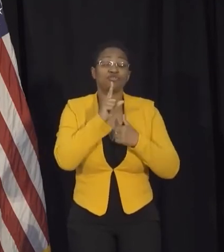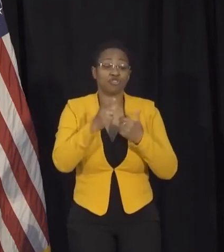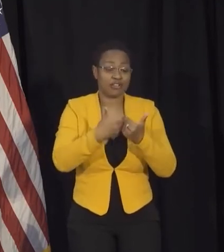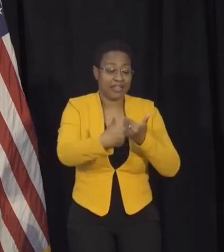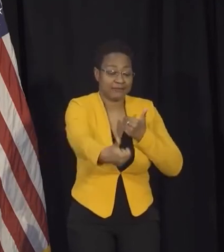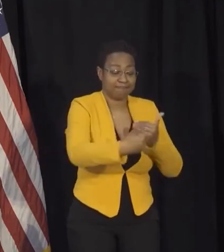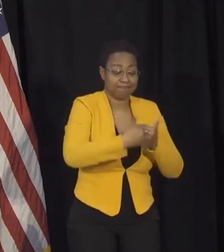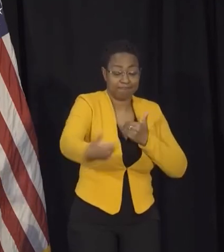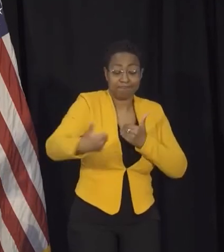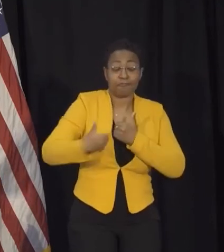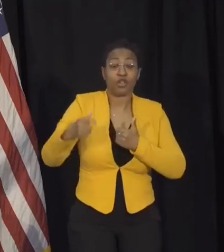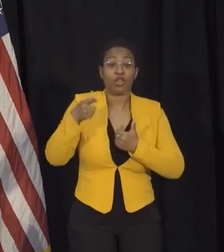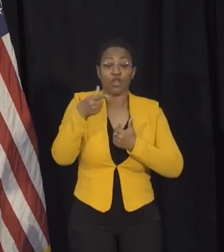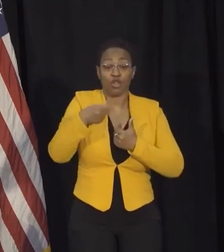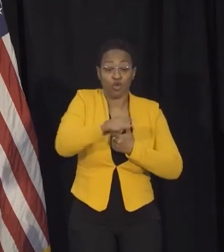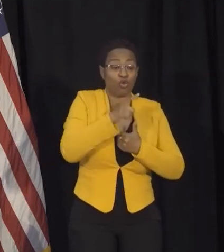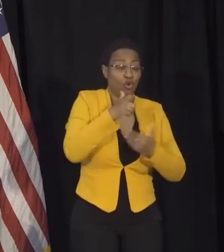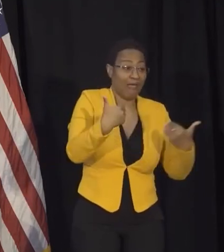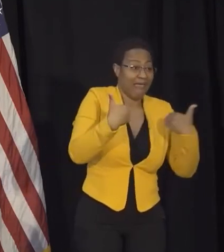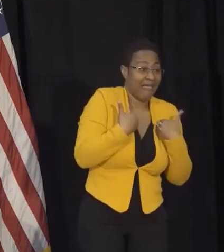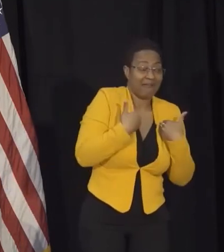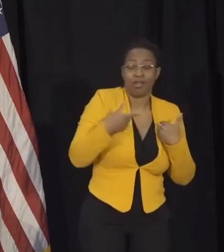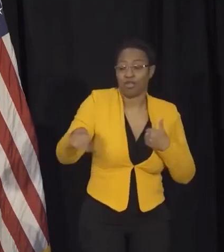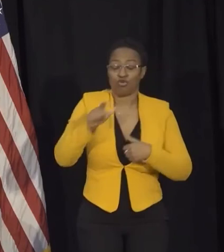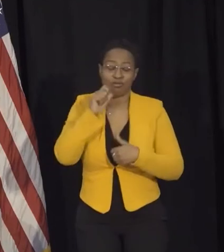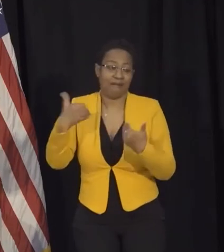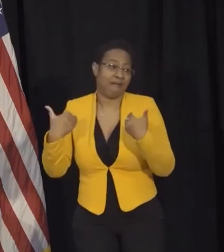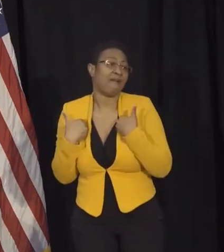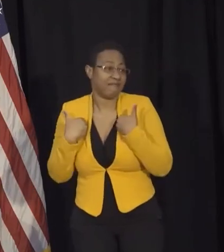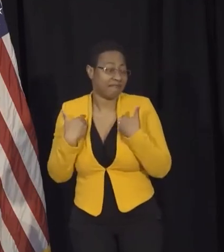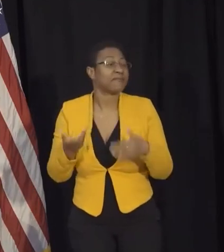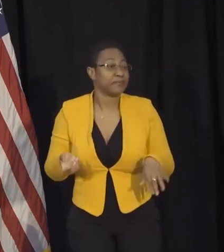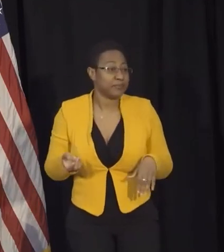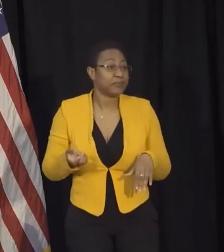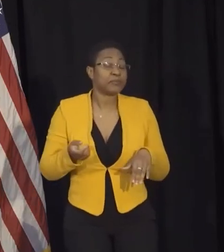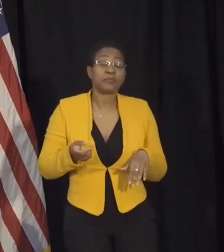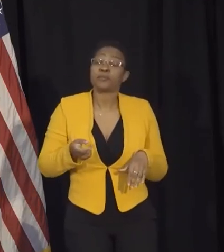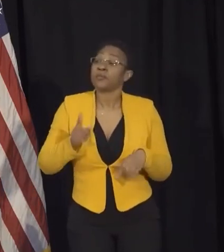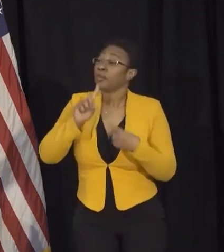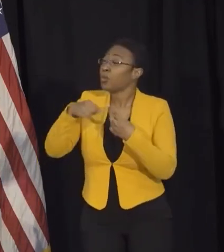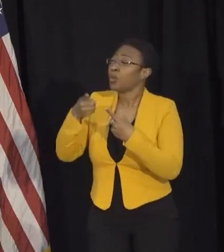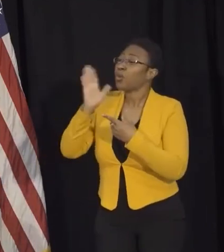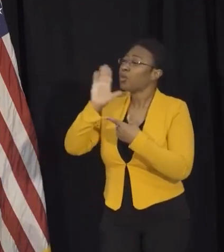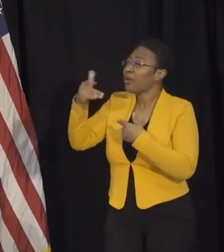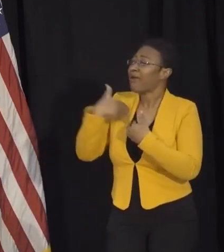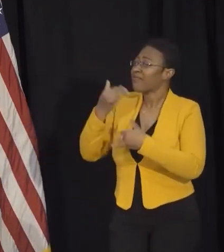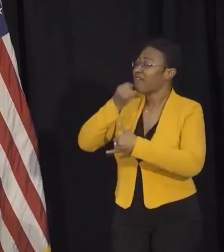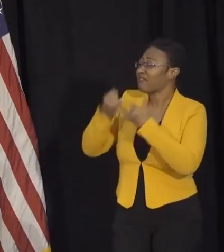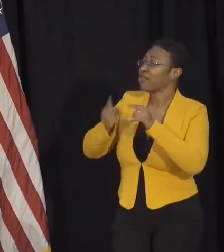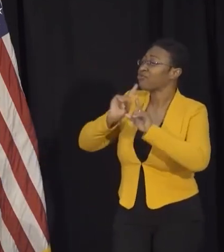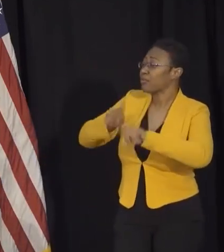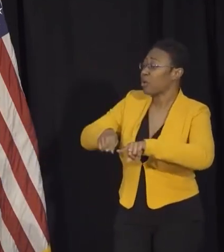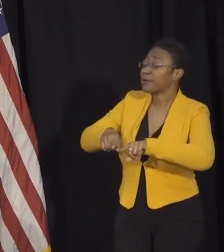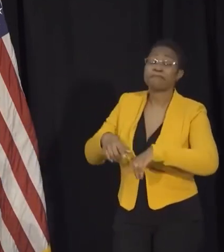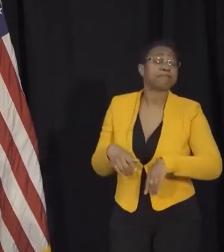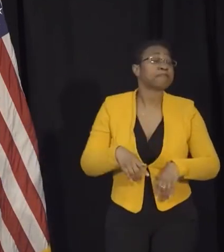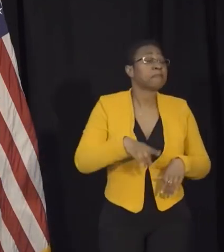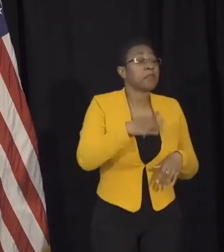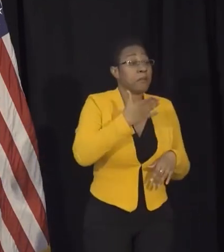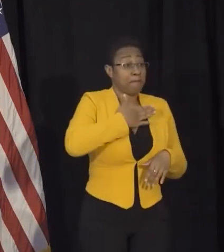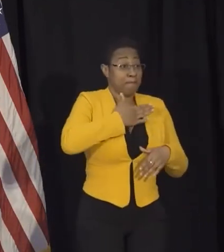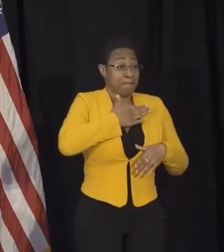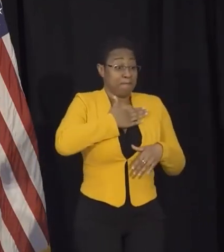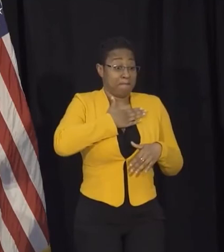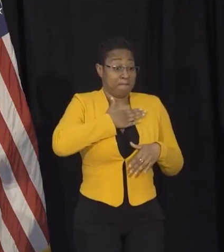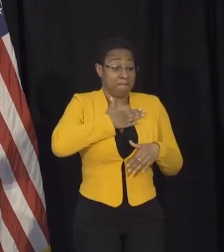the infectious now that they have the 15-minute test. When will you have that final report? So my intention is